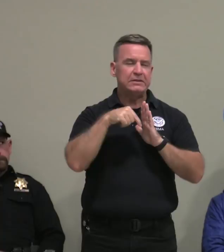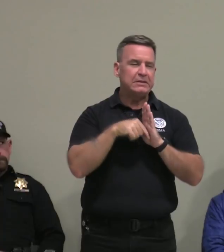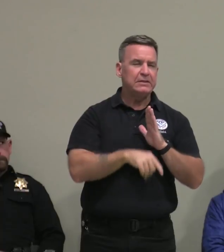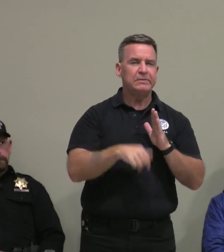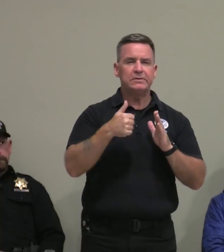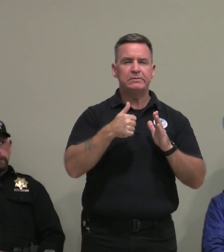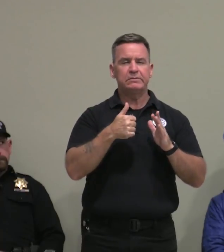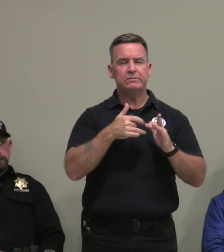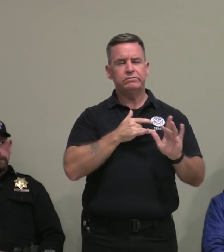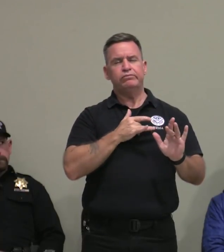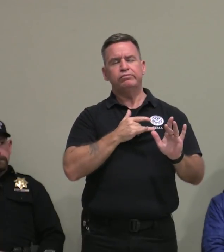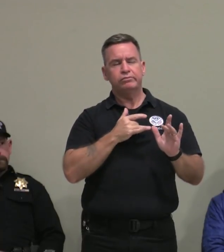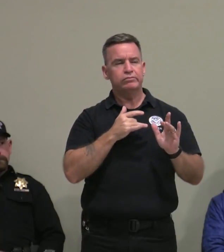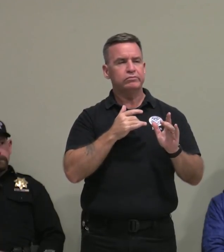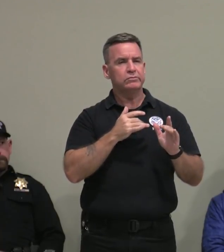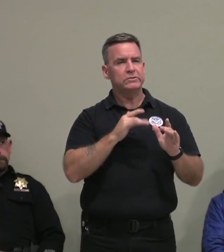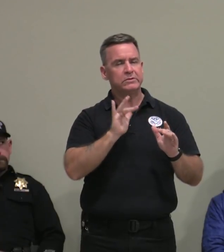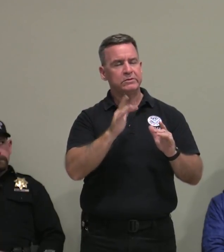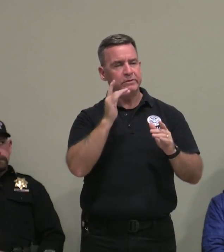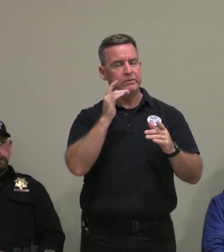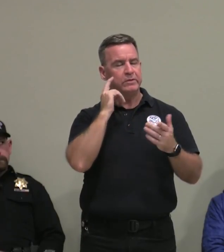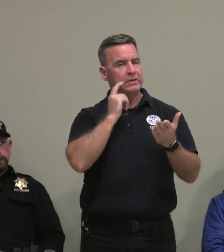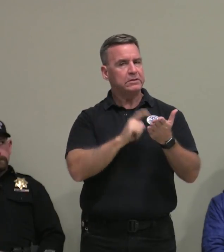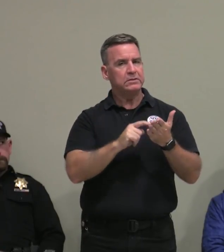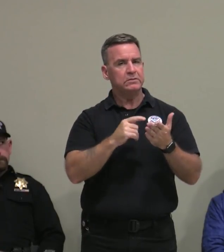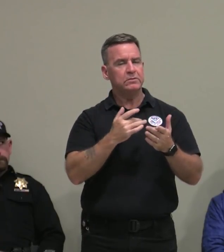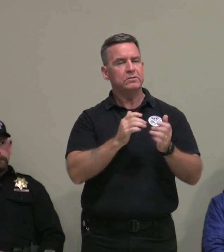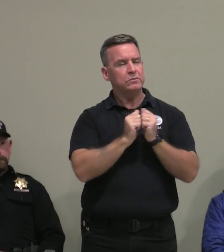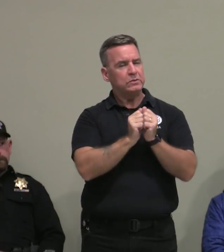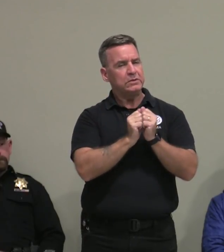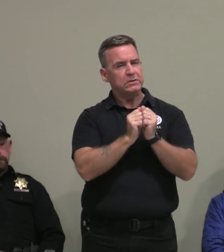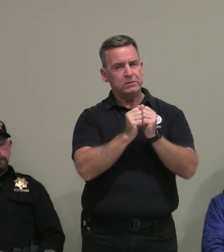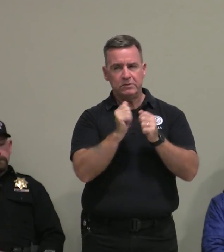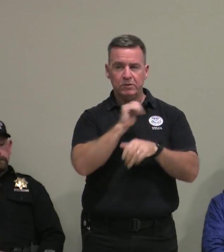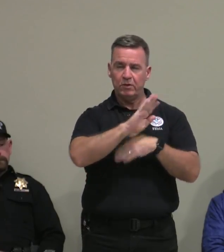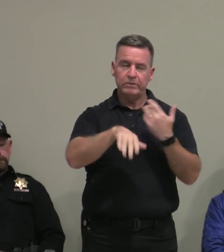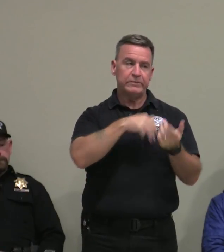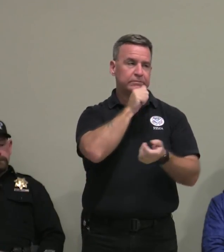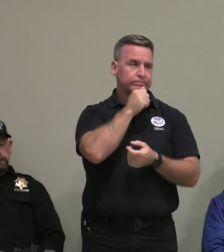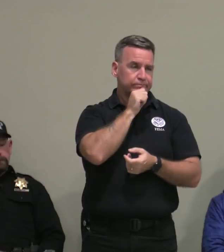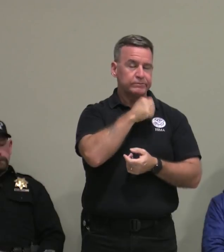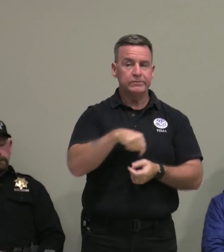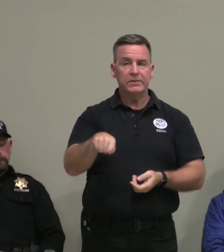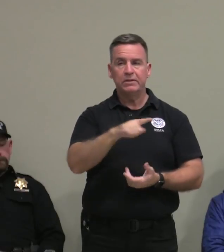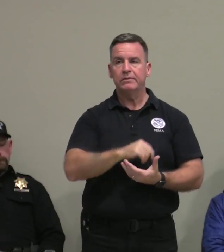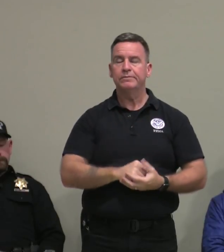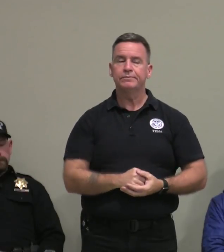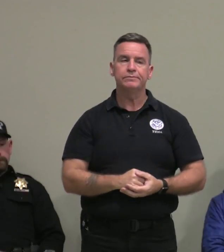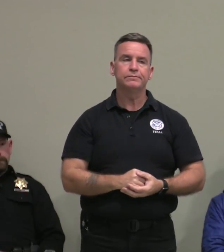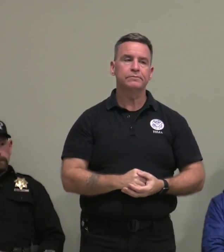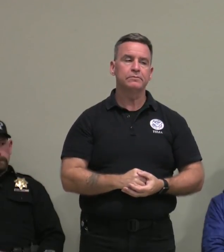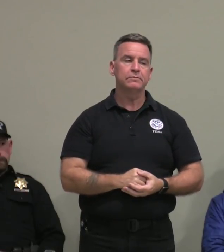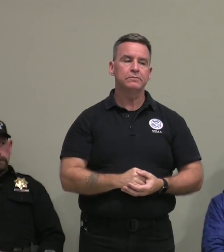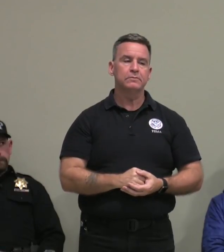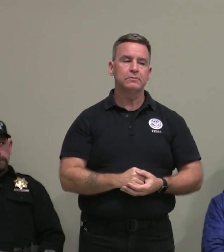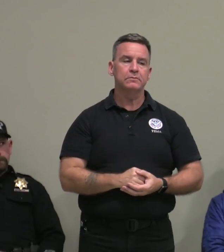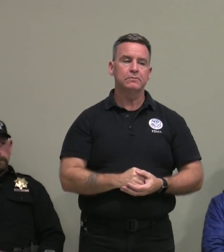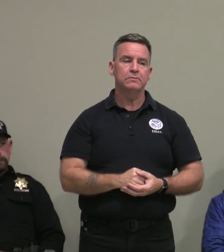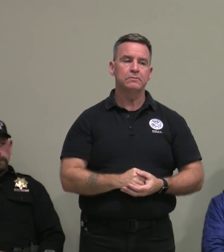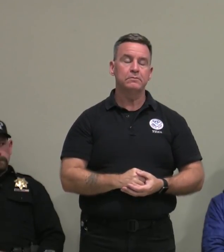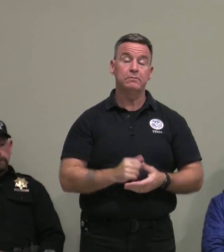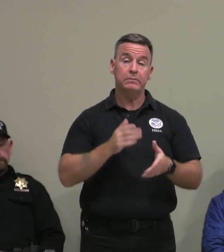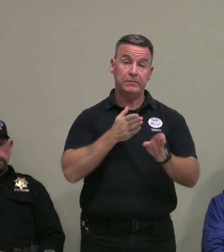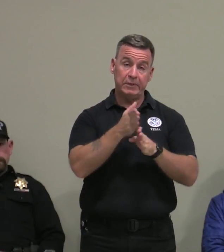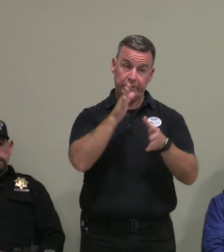condolences and just recognition that our hearts are with you and all that you've been going through. Our primary focus